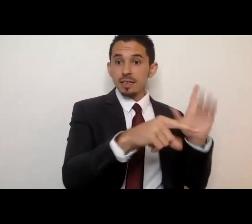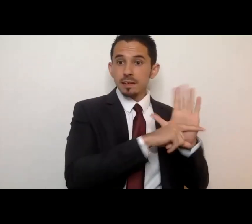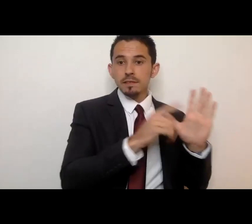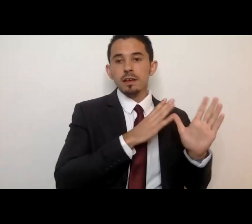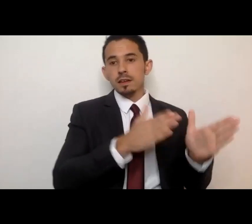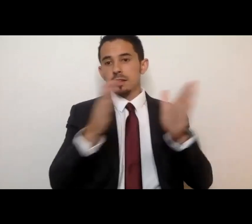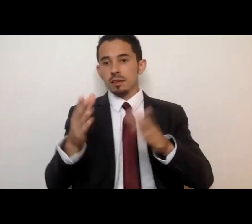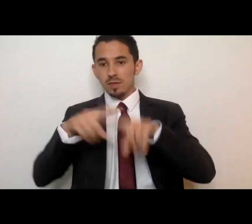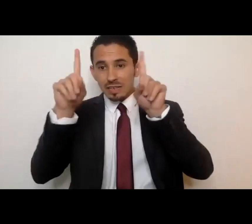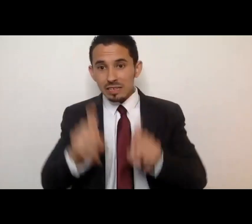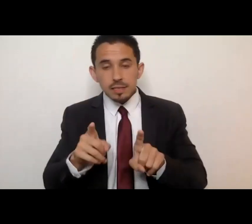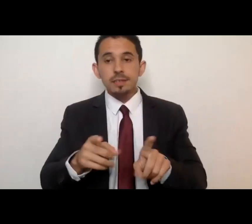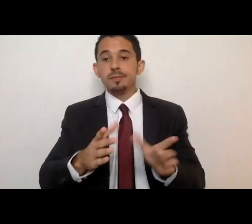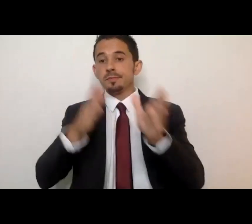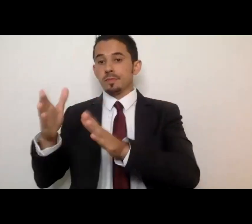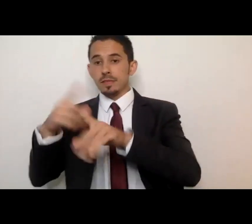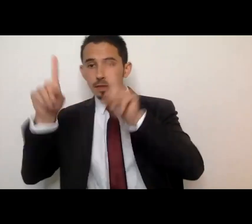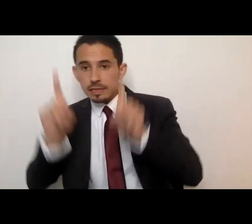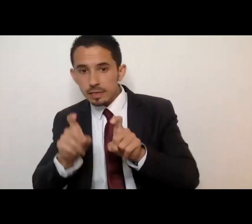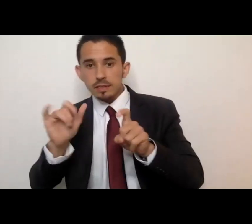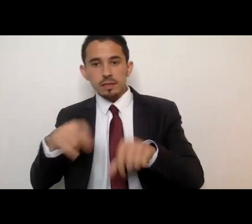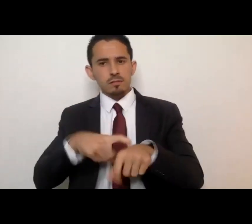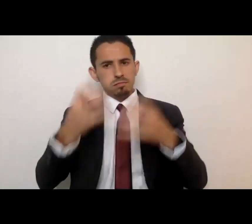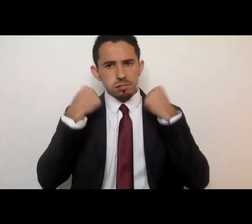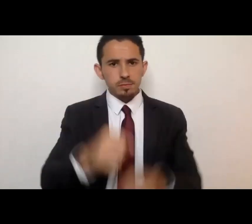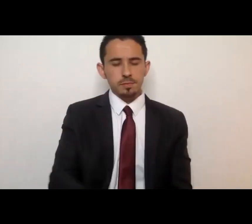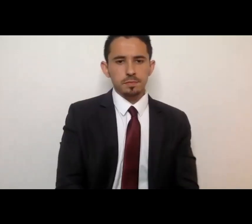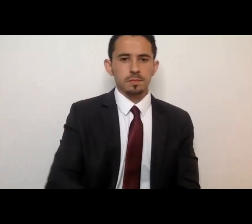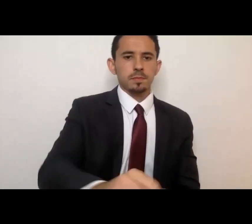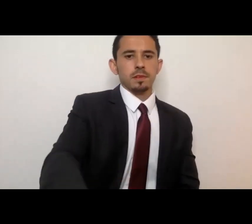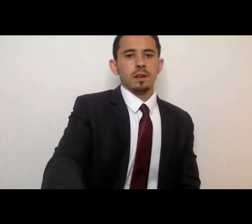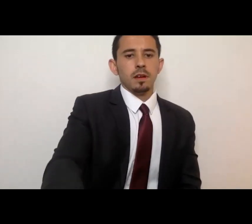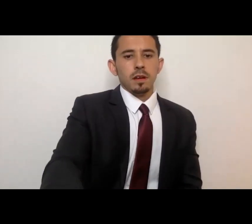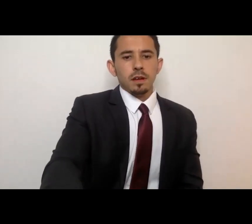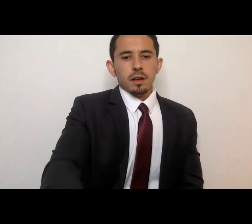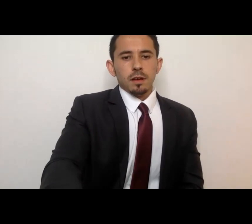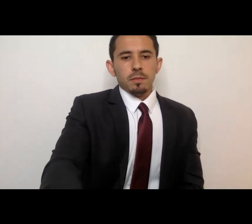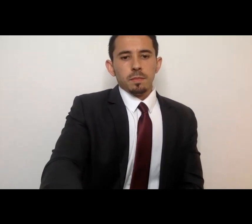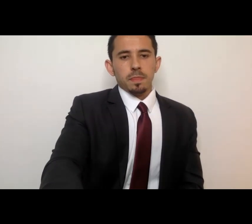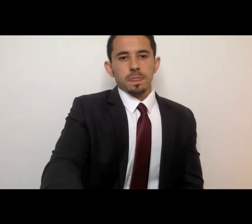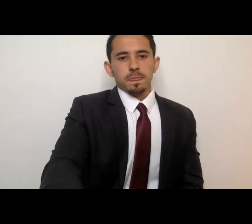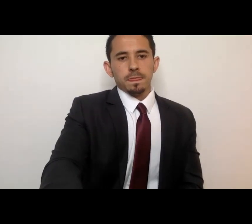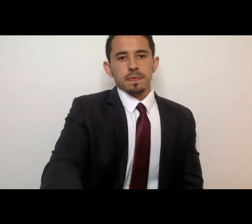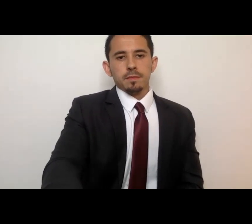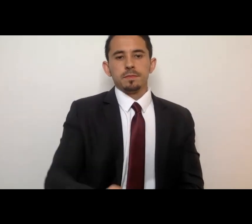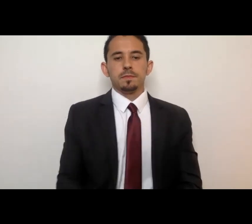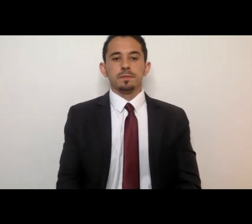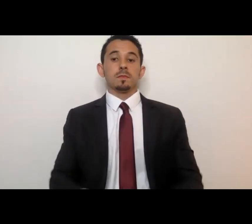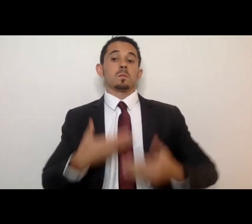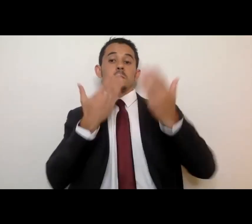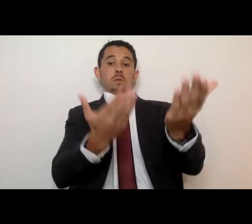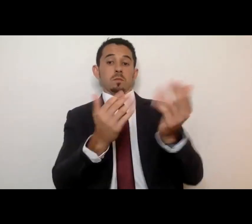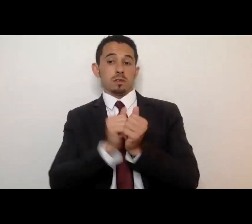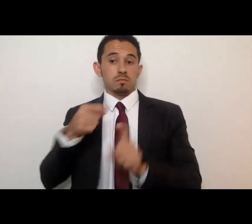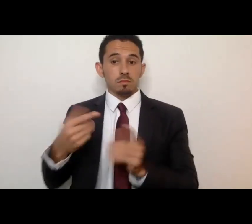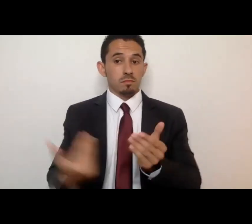If someone's being tested for a specific disease and then they test negative, then subsequent tests with other diseases need to be given, which